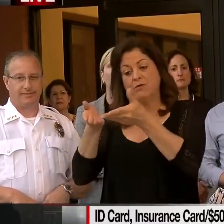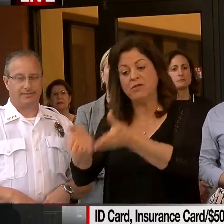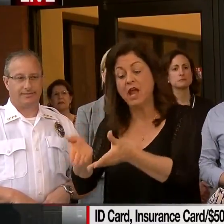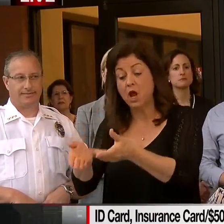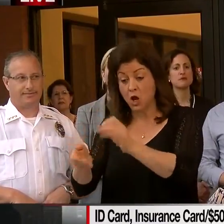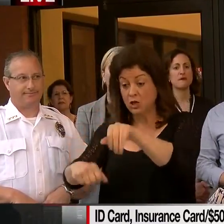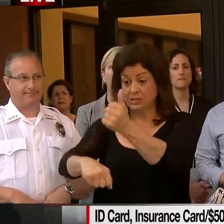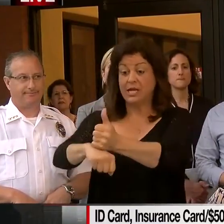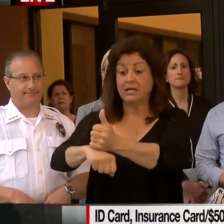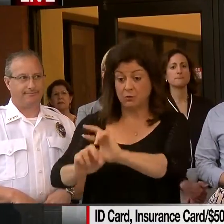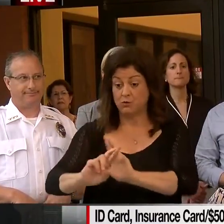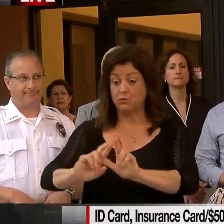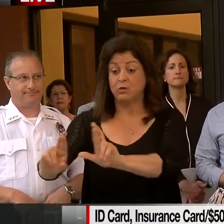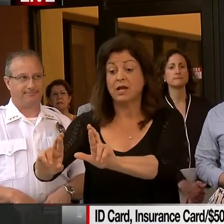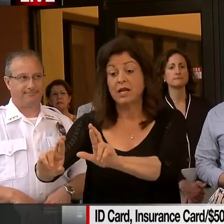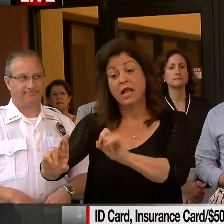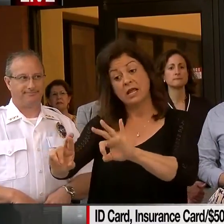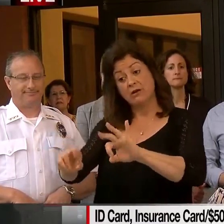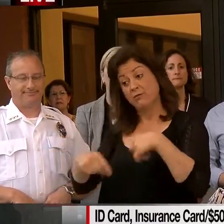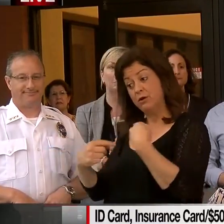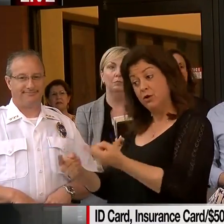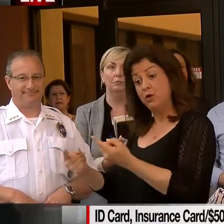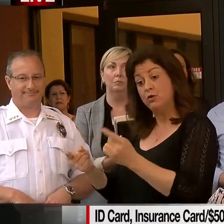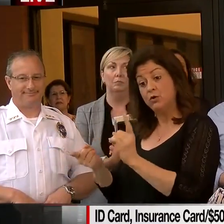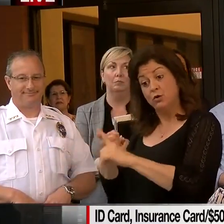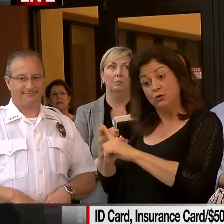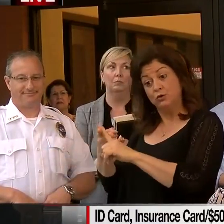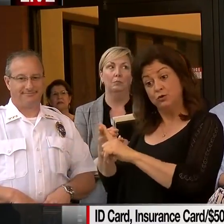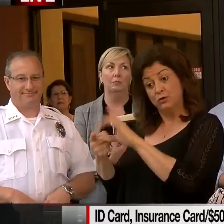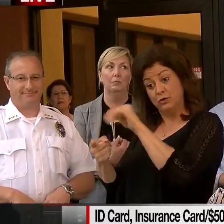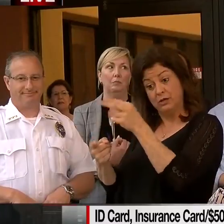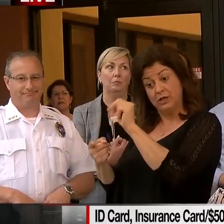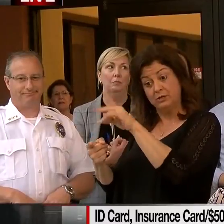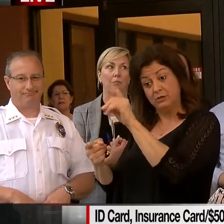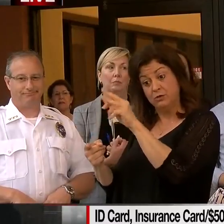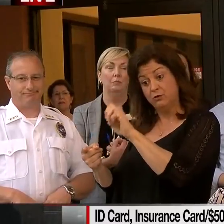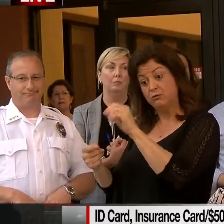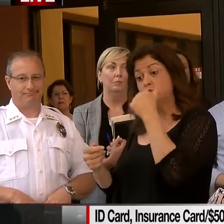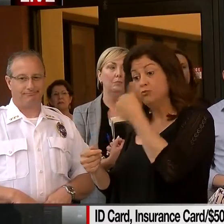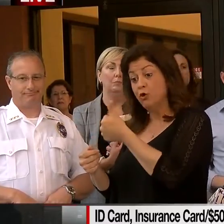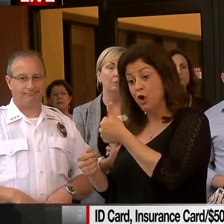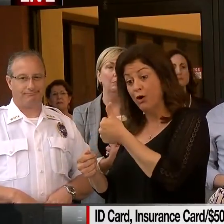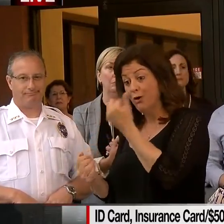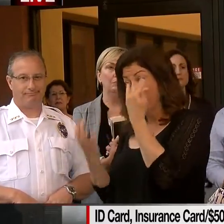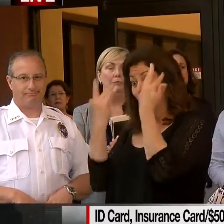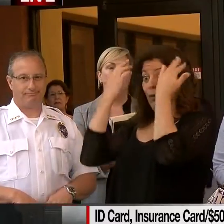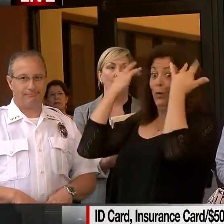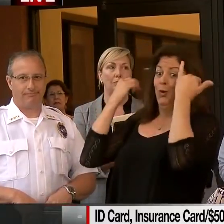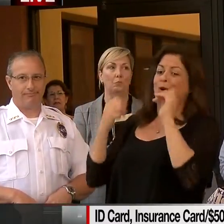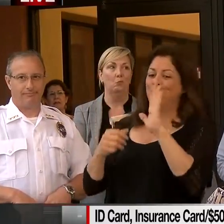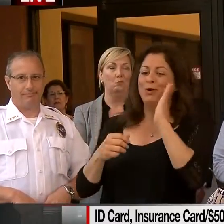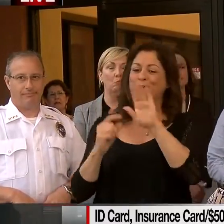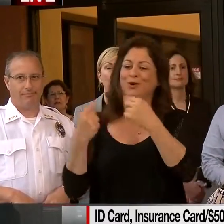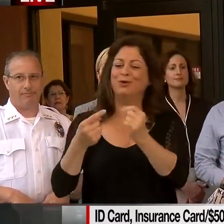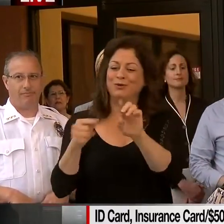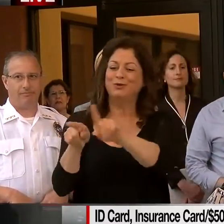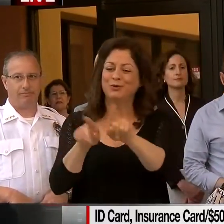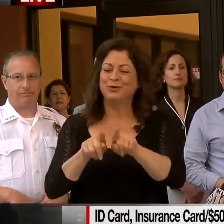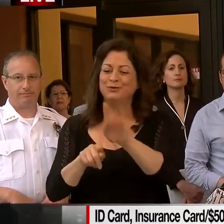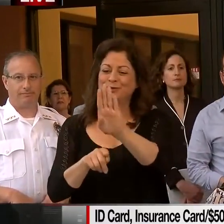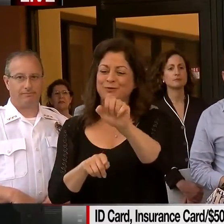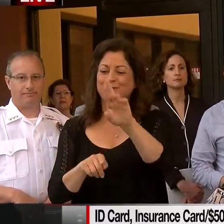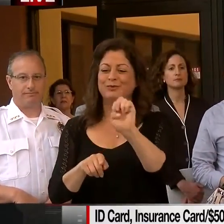case when we get there tomorrow, 9 to 3, that we need to flex over to Broussard. It'll be available. And again, all of our local mayors, you know, we're staying in constant